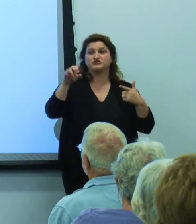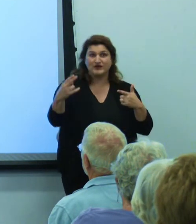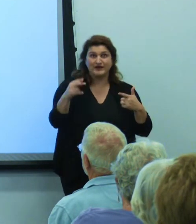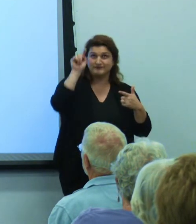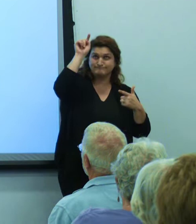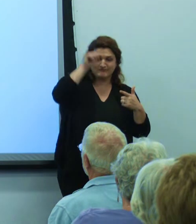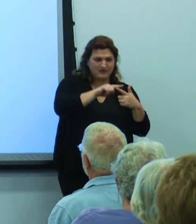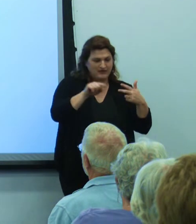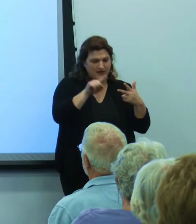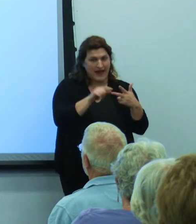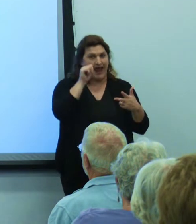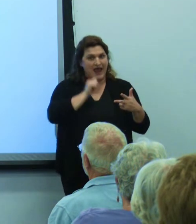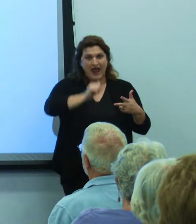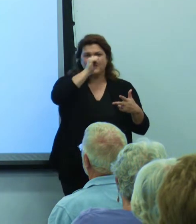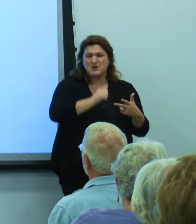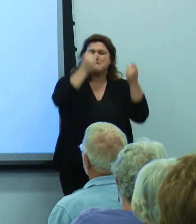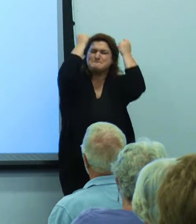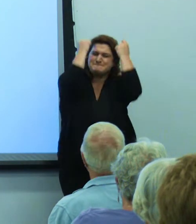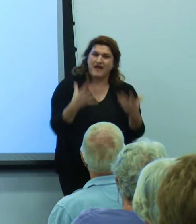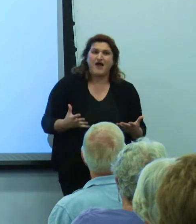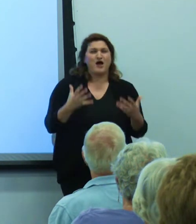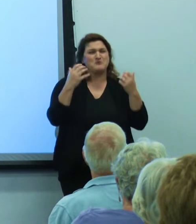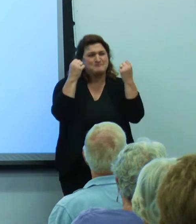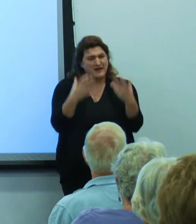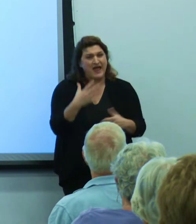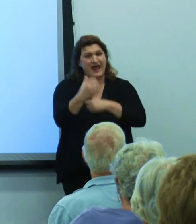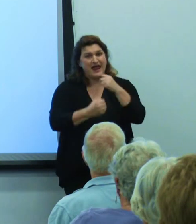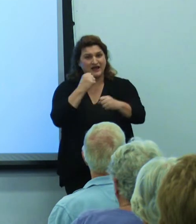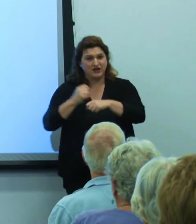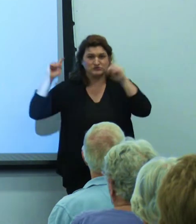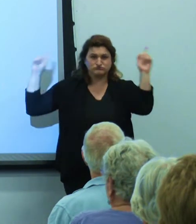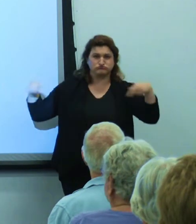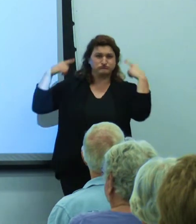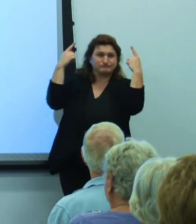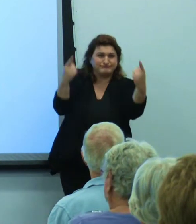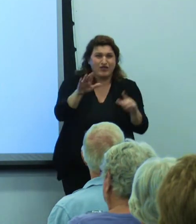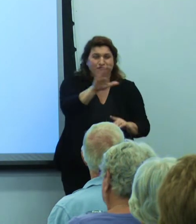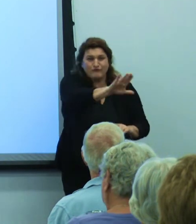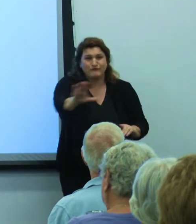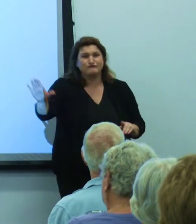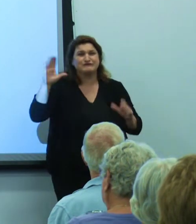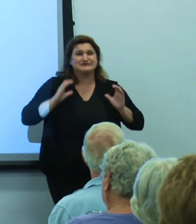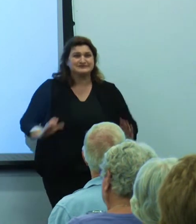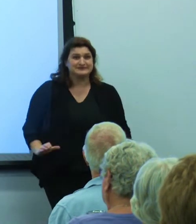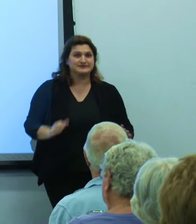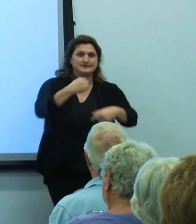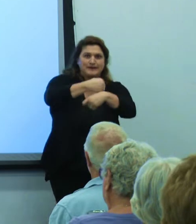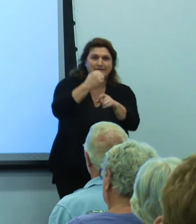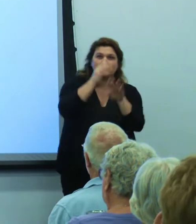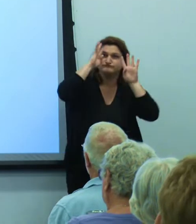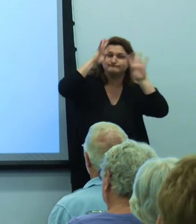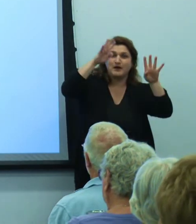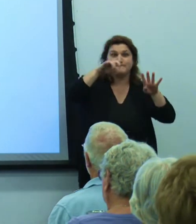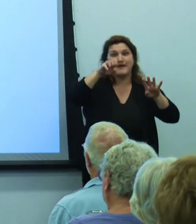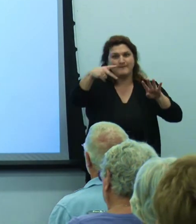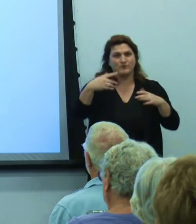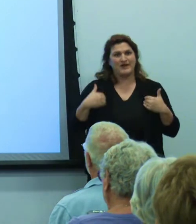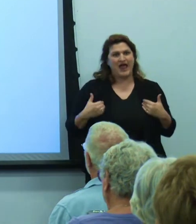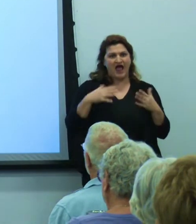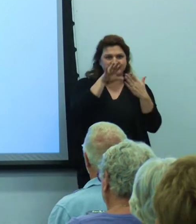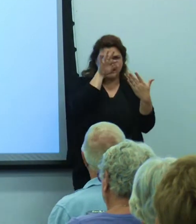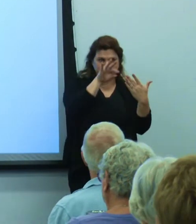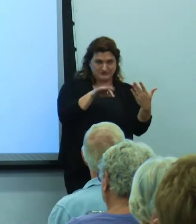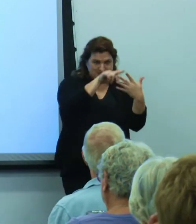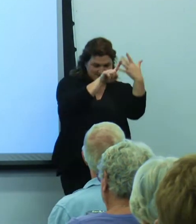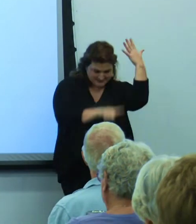Arizona, long time, multiple decades of having citizens make the maps. There are options out there, and we